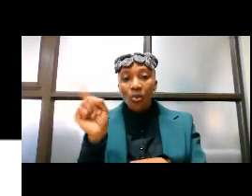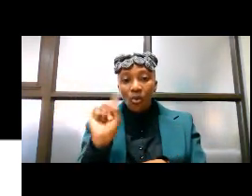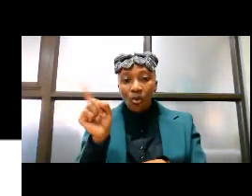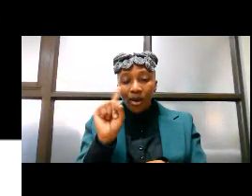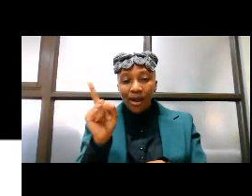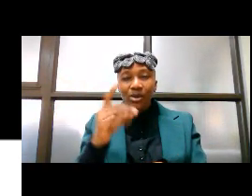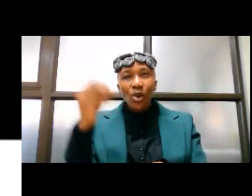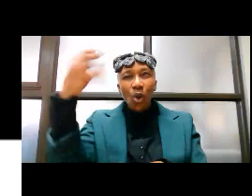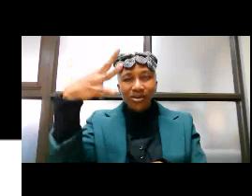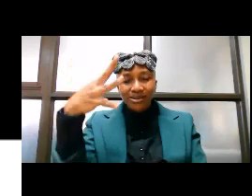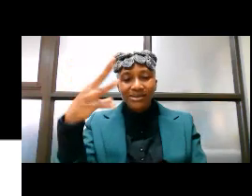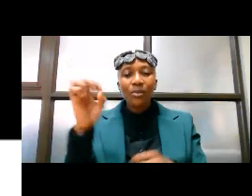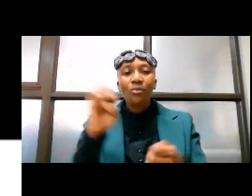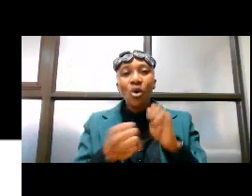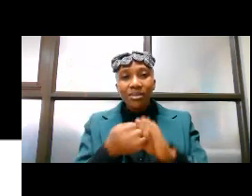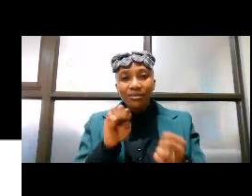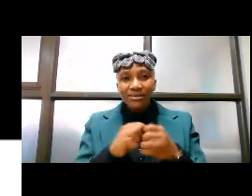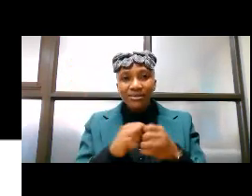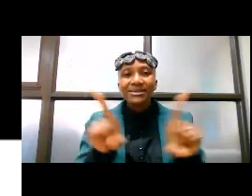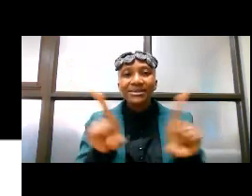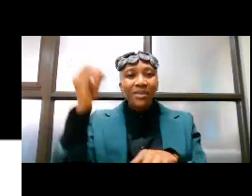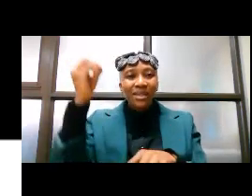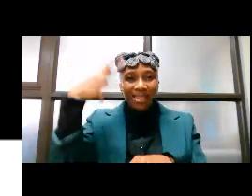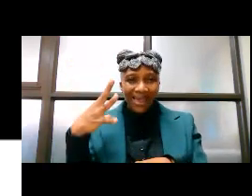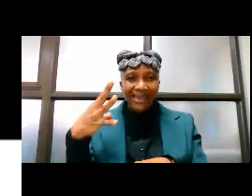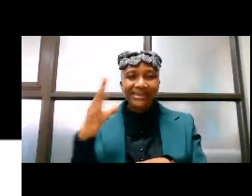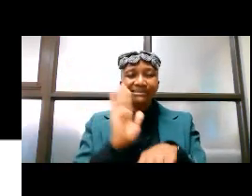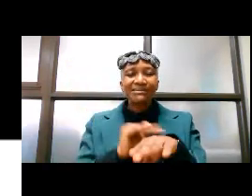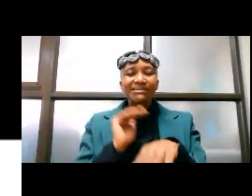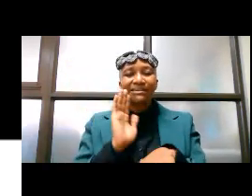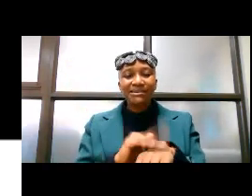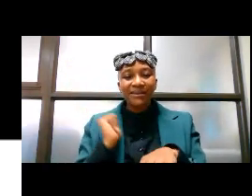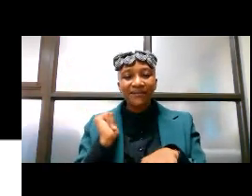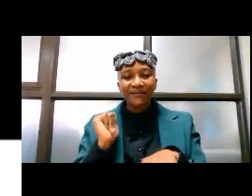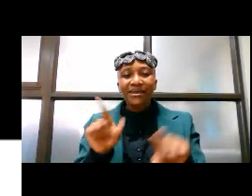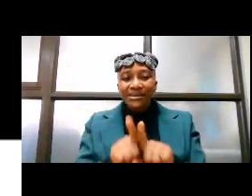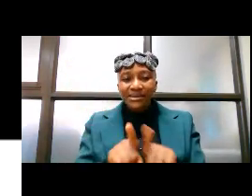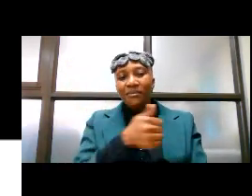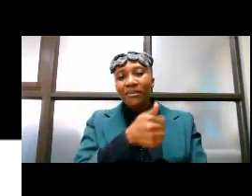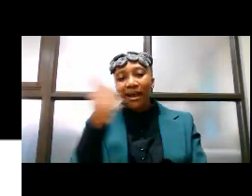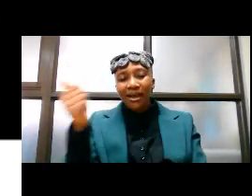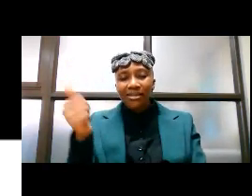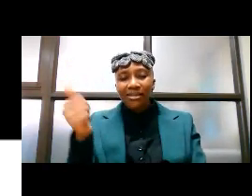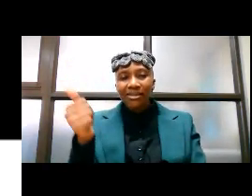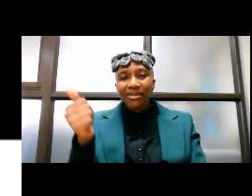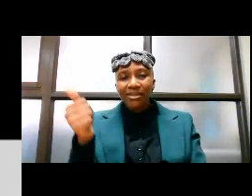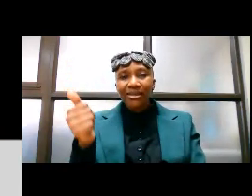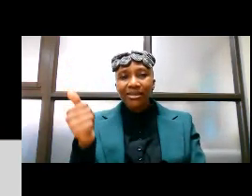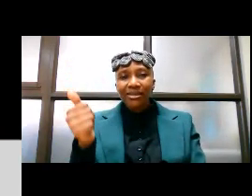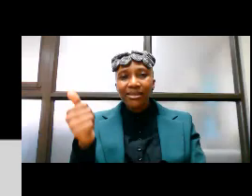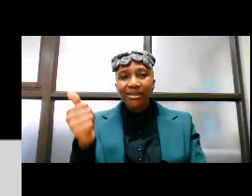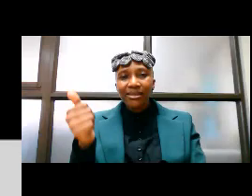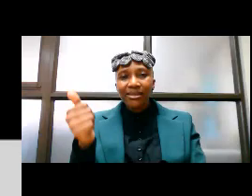lighting sensitivity, impaired eye movements, color loss, and a combination of some of the above.